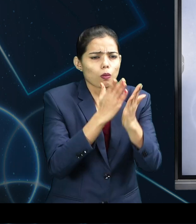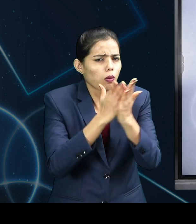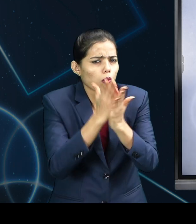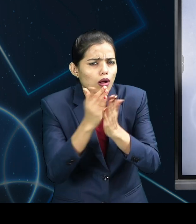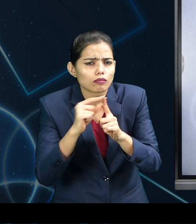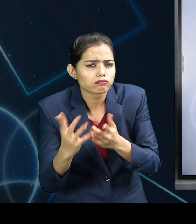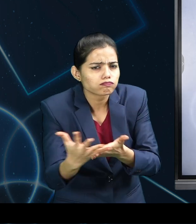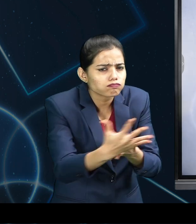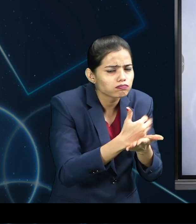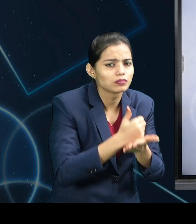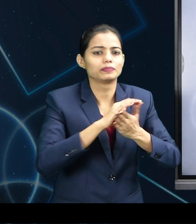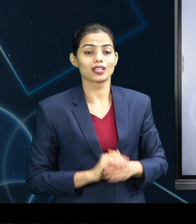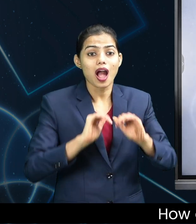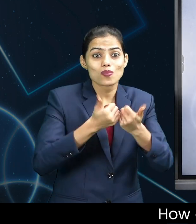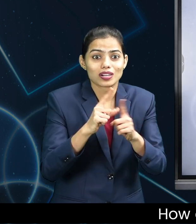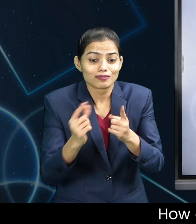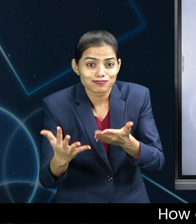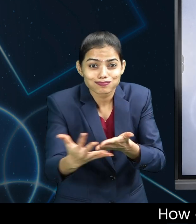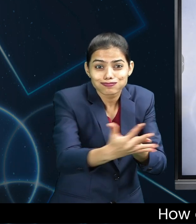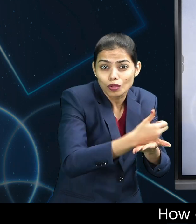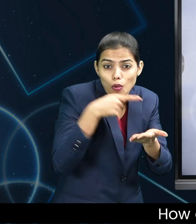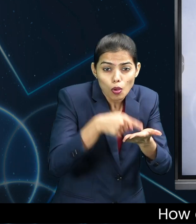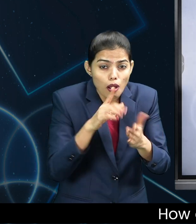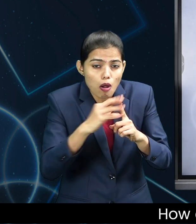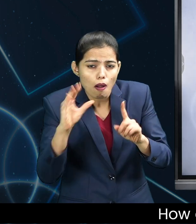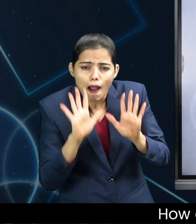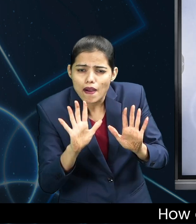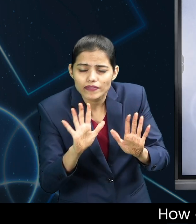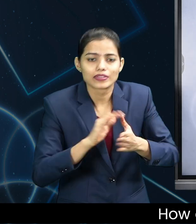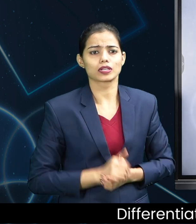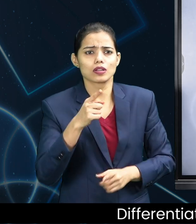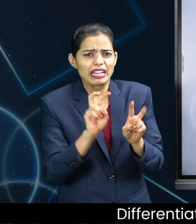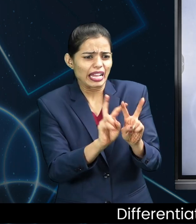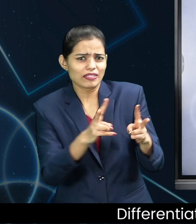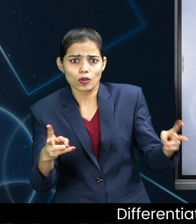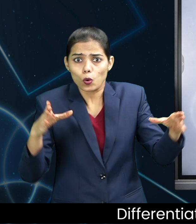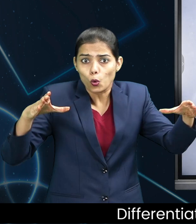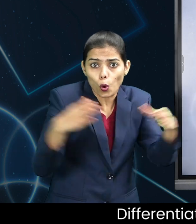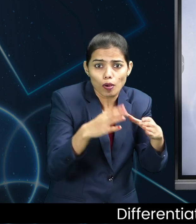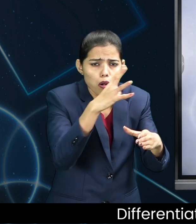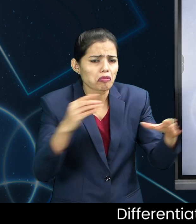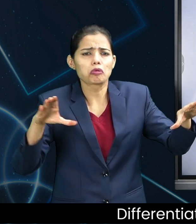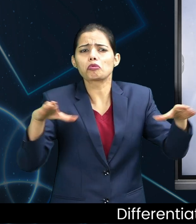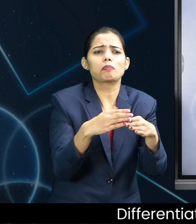types of data, how data is collected and presented, differentiate grouped and